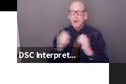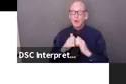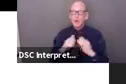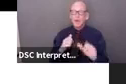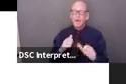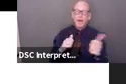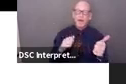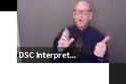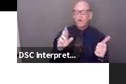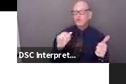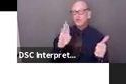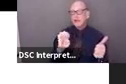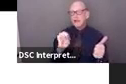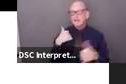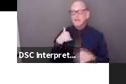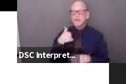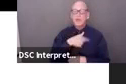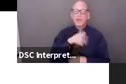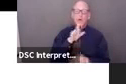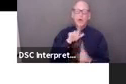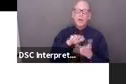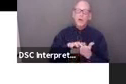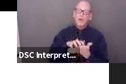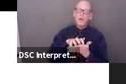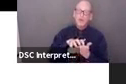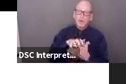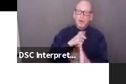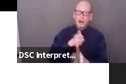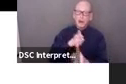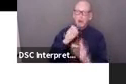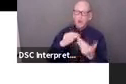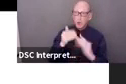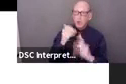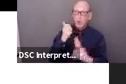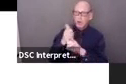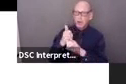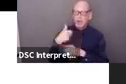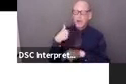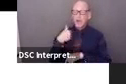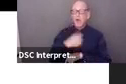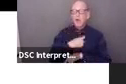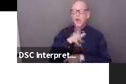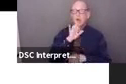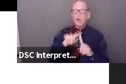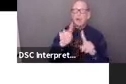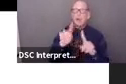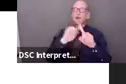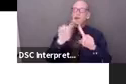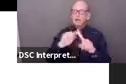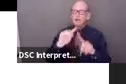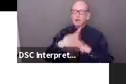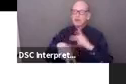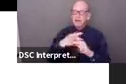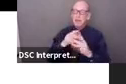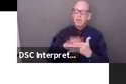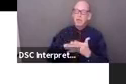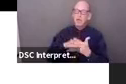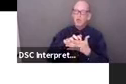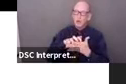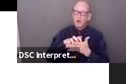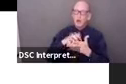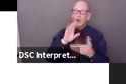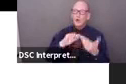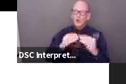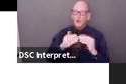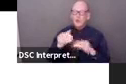about vulnerable communities that are being impacted, we're talking about all kinds of vulnerable communities. And so, this evening,